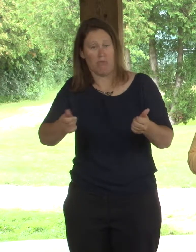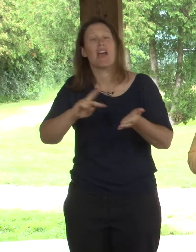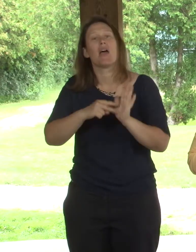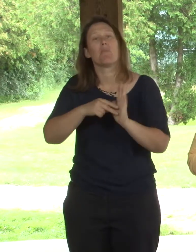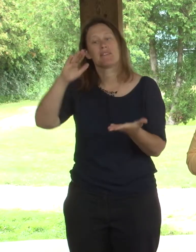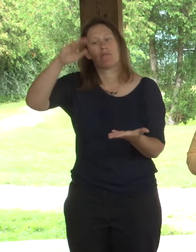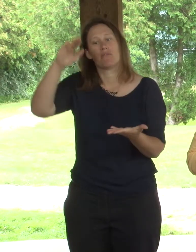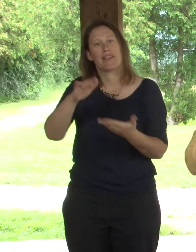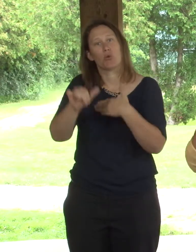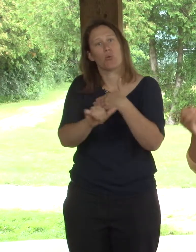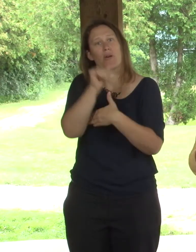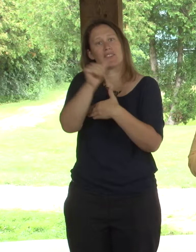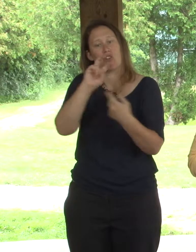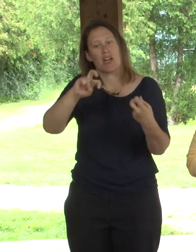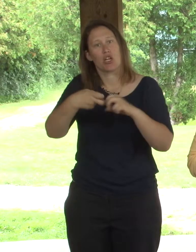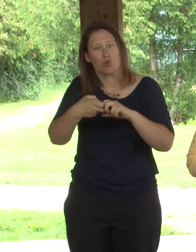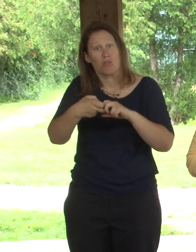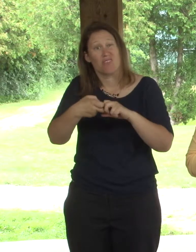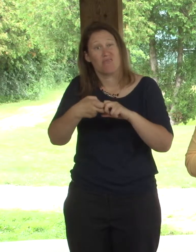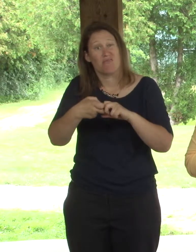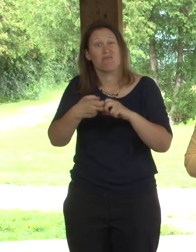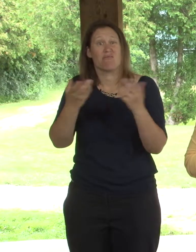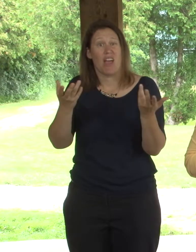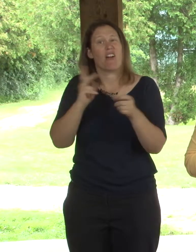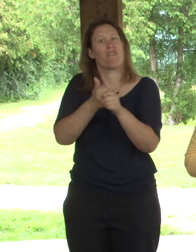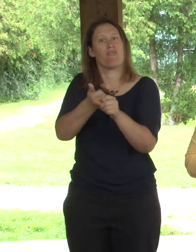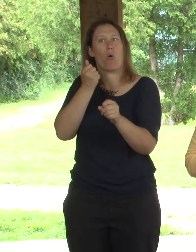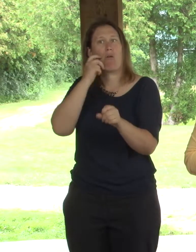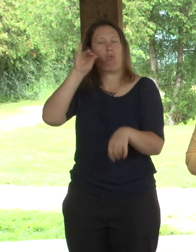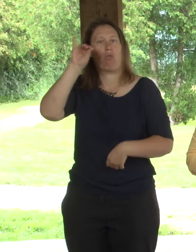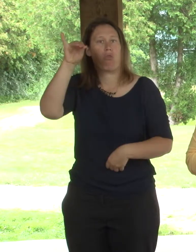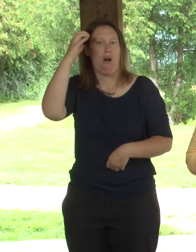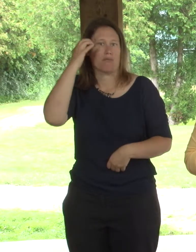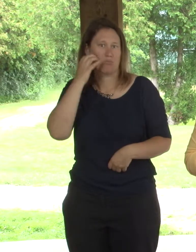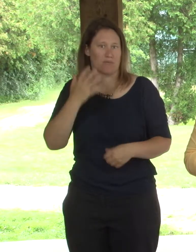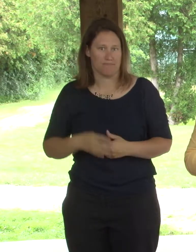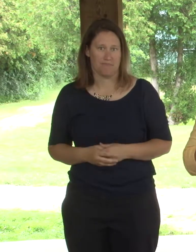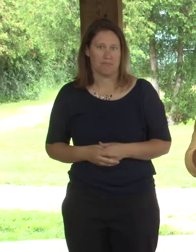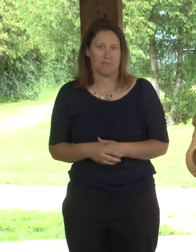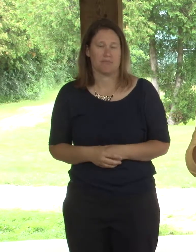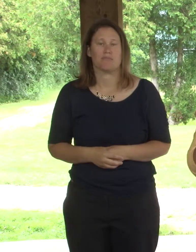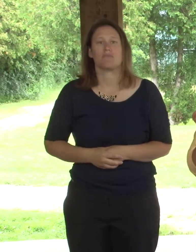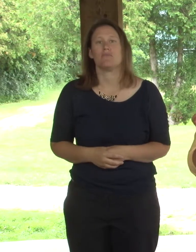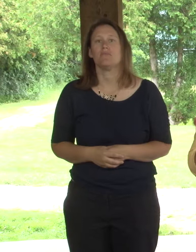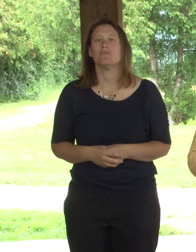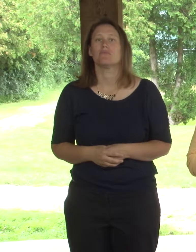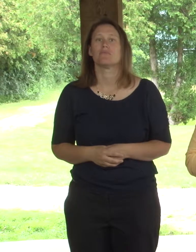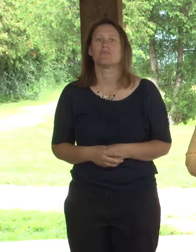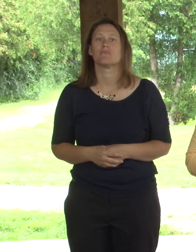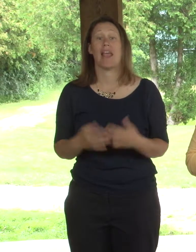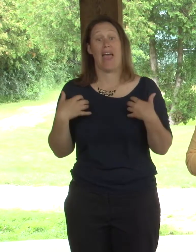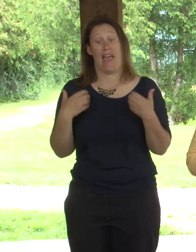risk for injury and potential hospitalization. Healthy feet allows you to